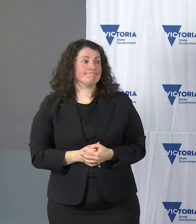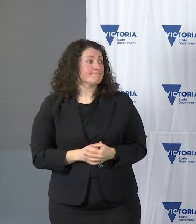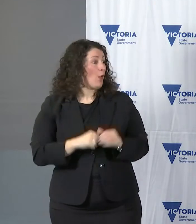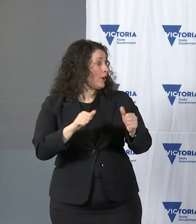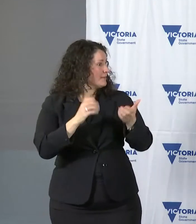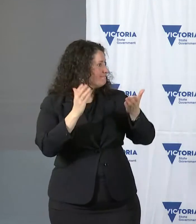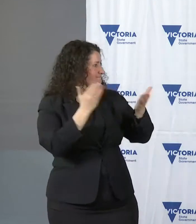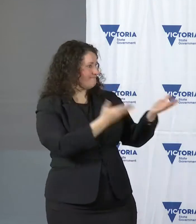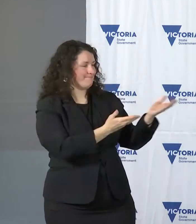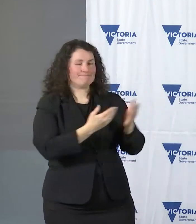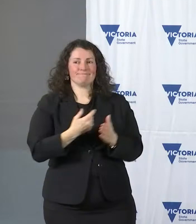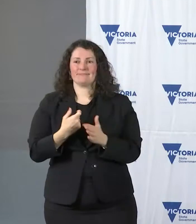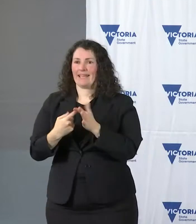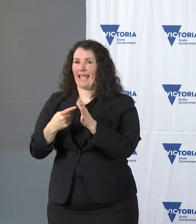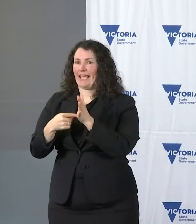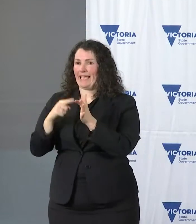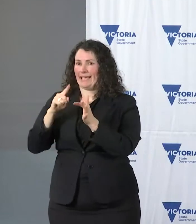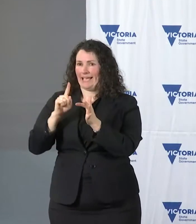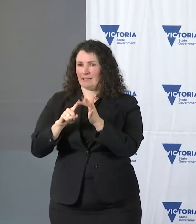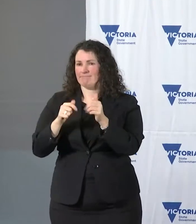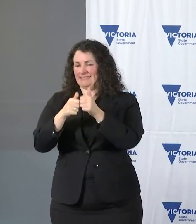Kate Matson.